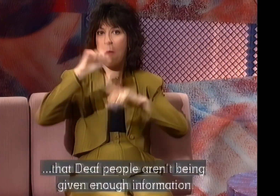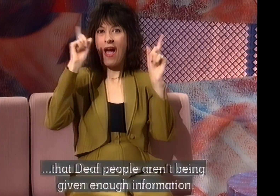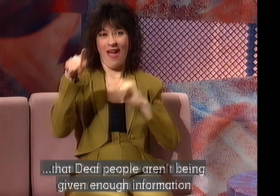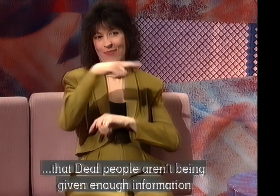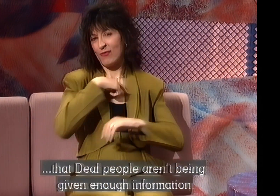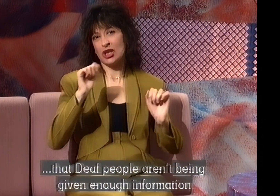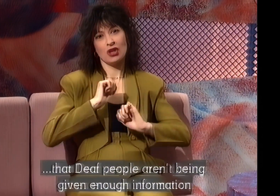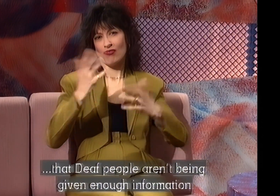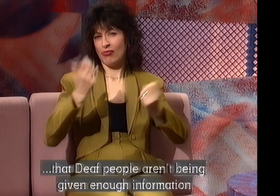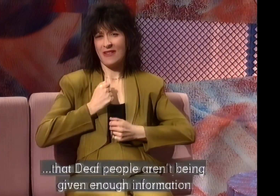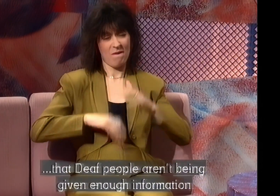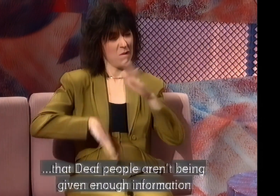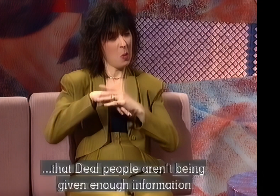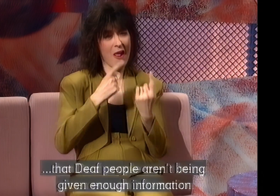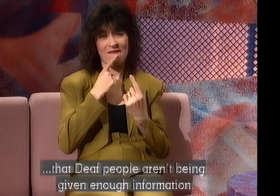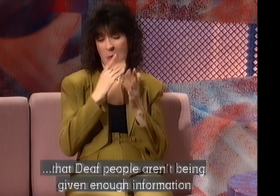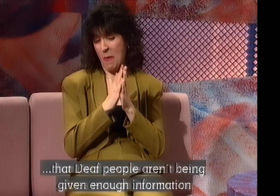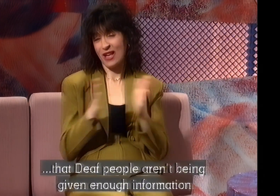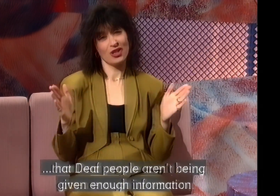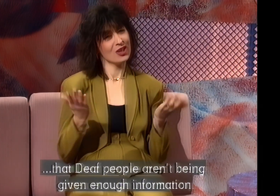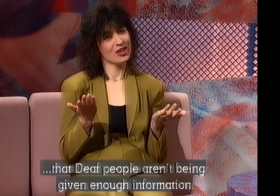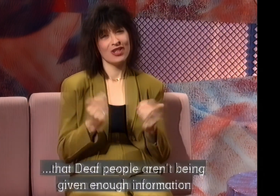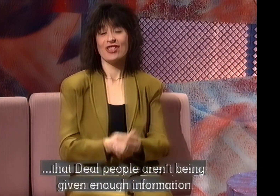deaf people aren't being given enough information.